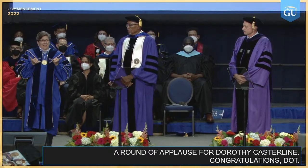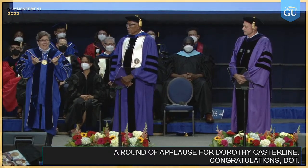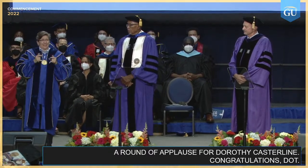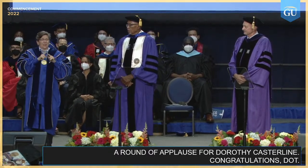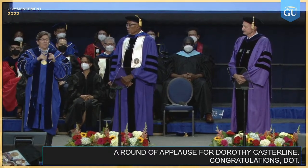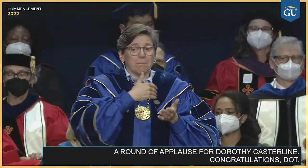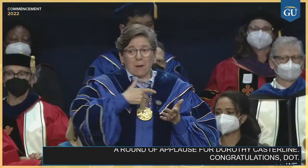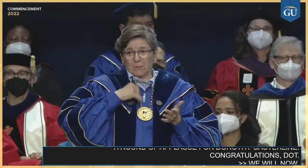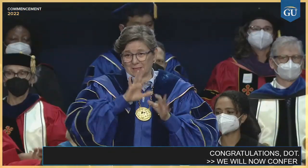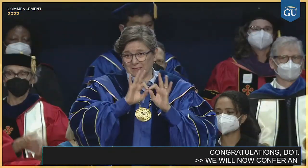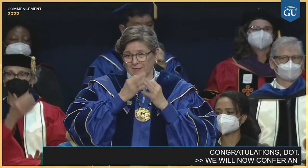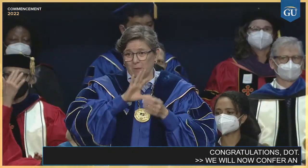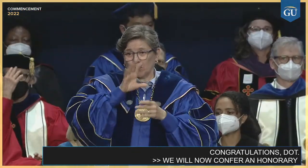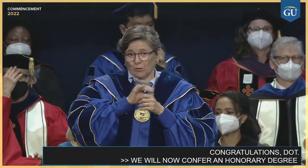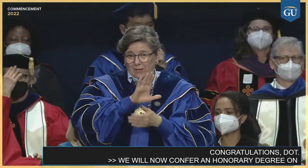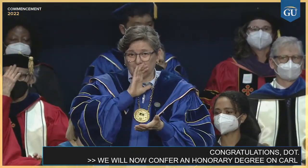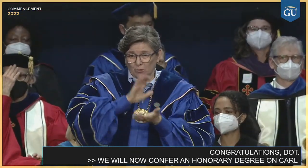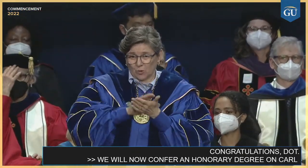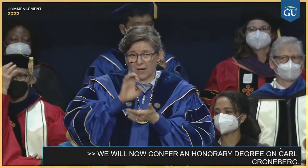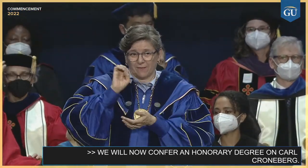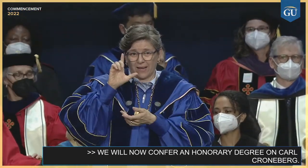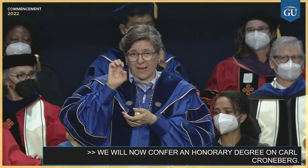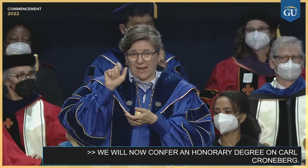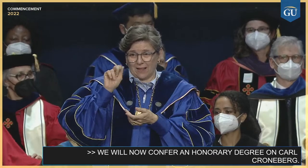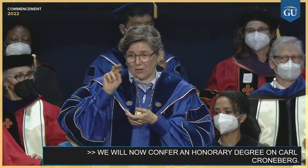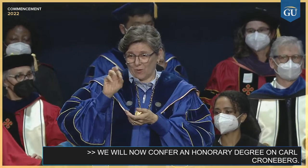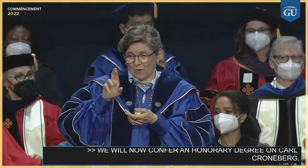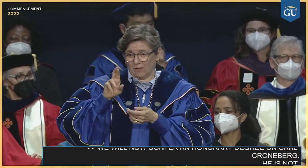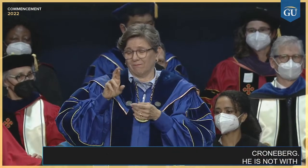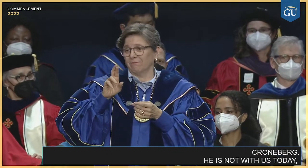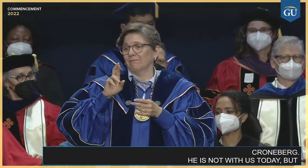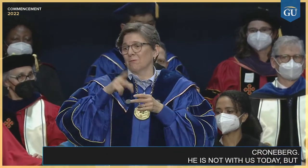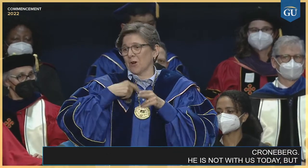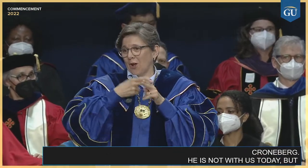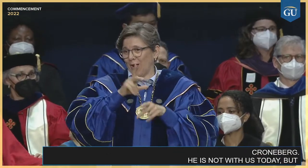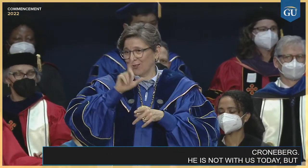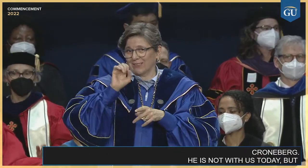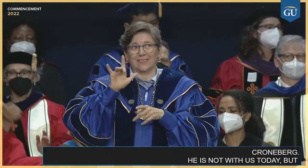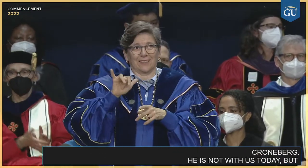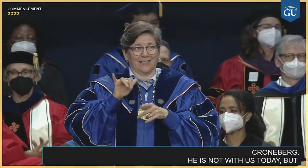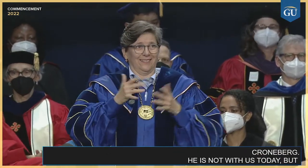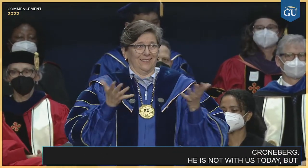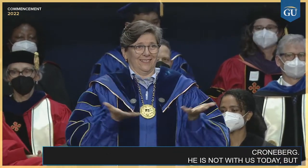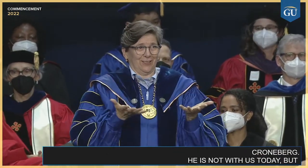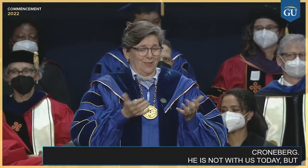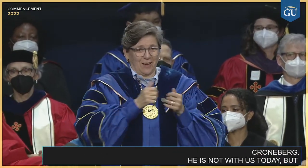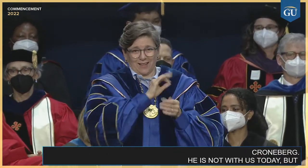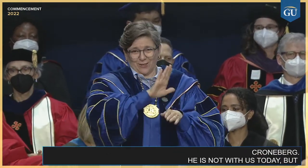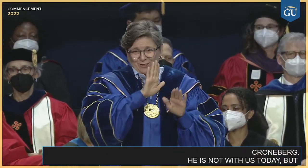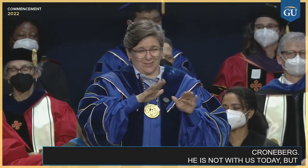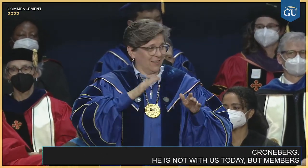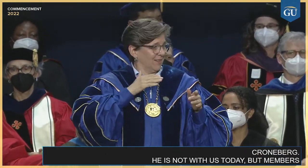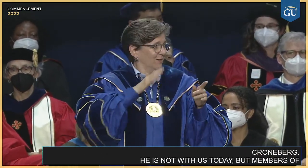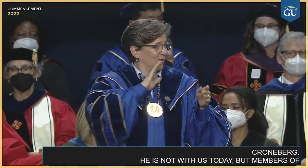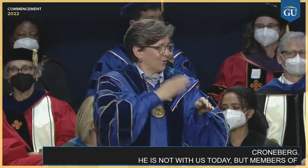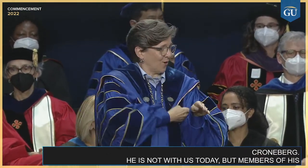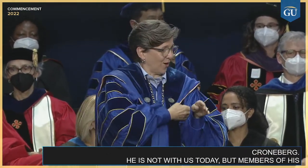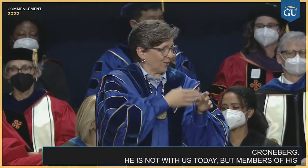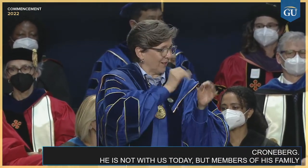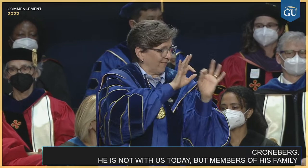He is not here with us today, but members of his family who are here, including his wife, Zelly, as well